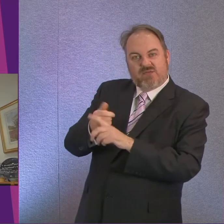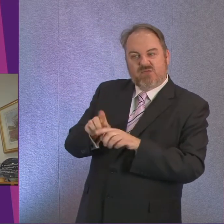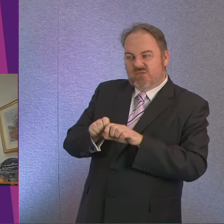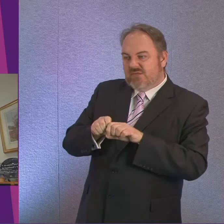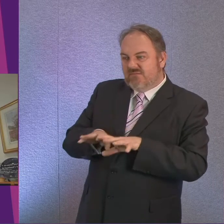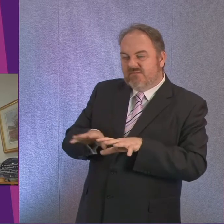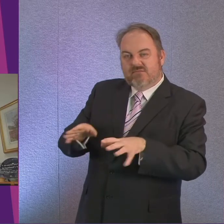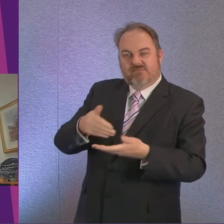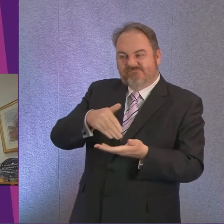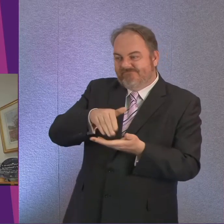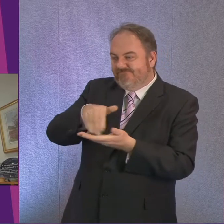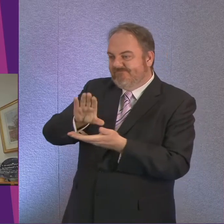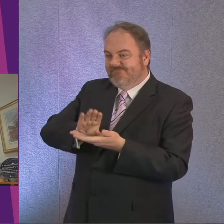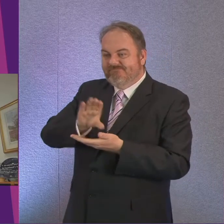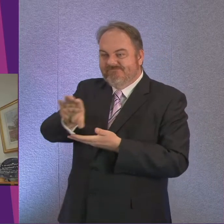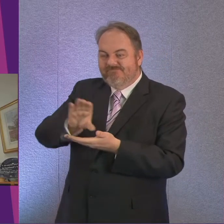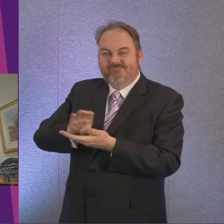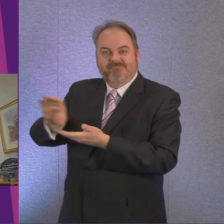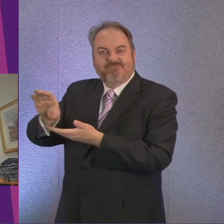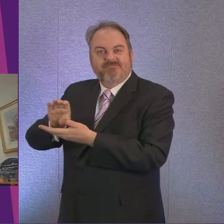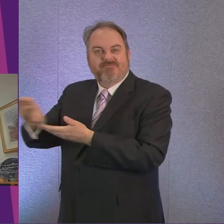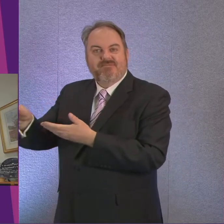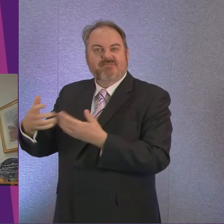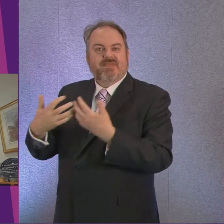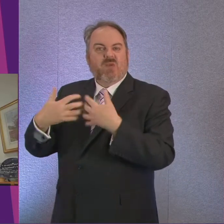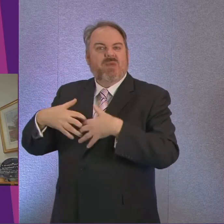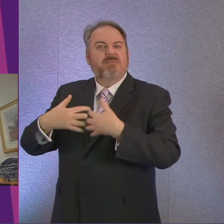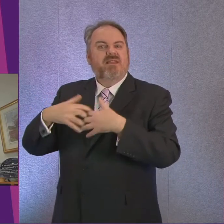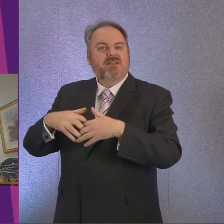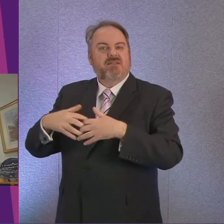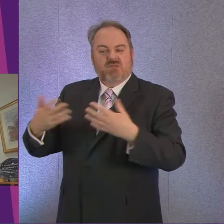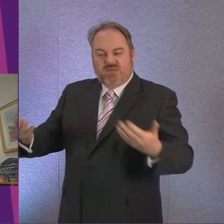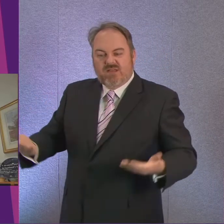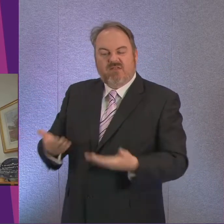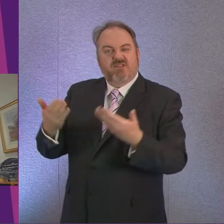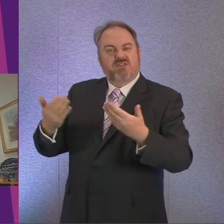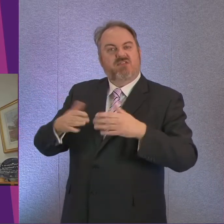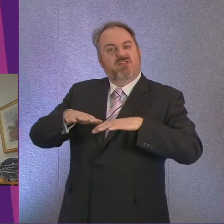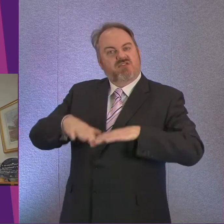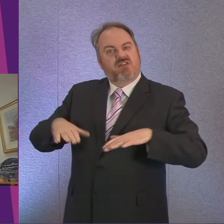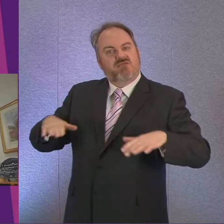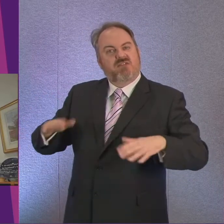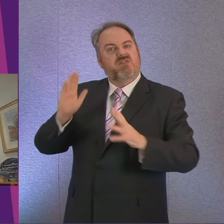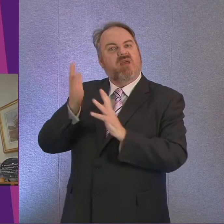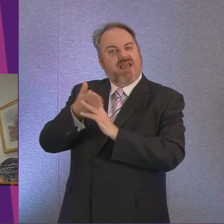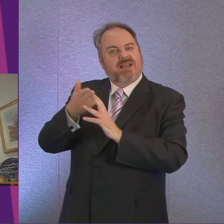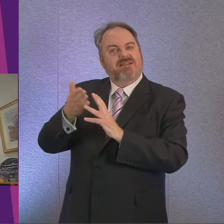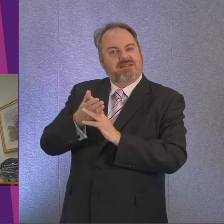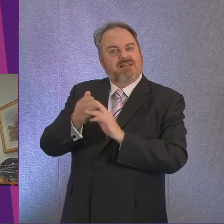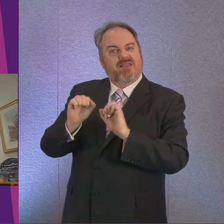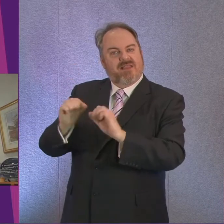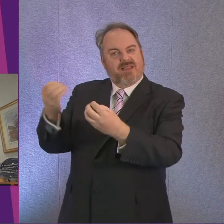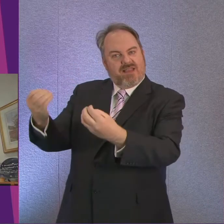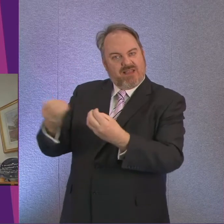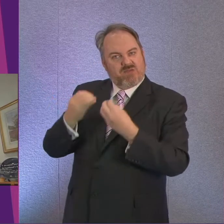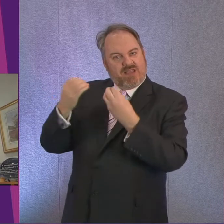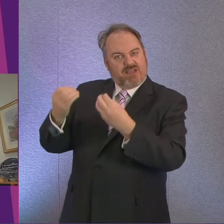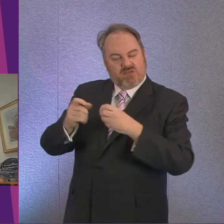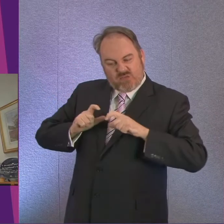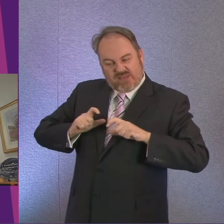devices or by enabling access to data to enable young people to be able to make to continue their